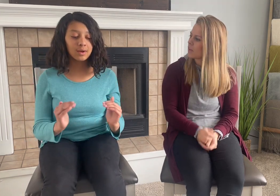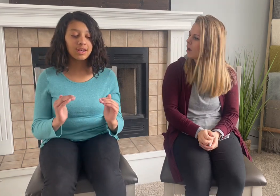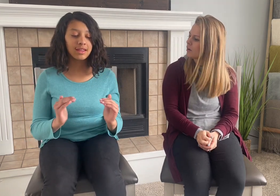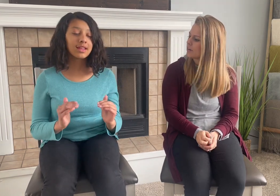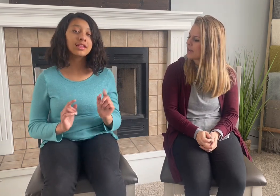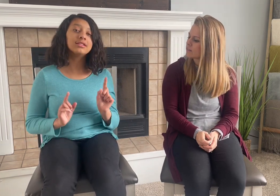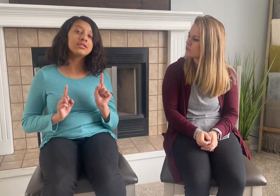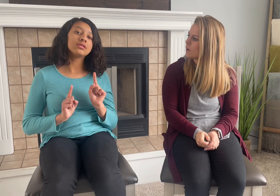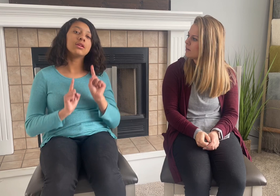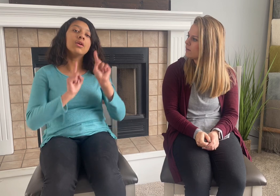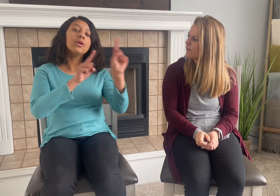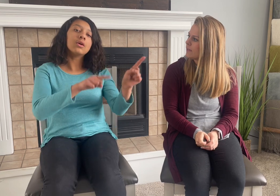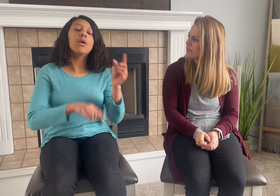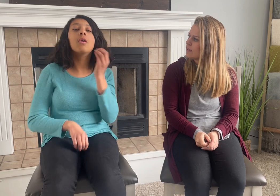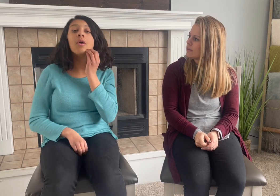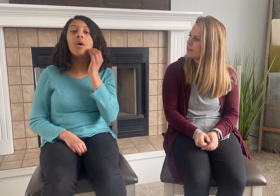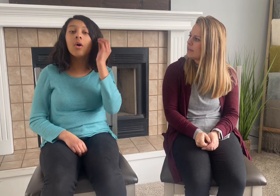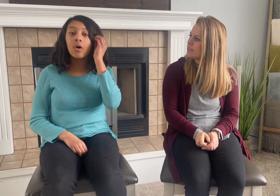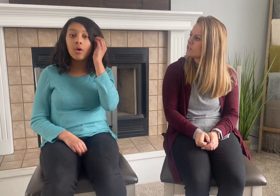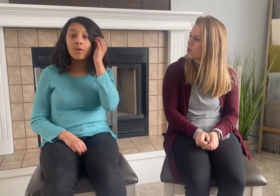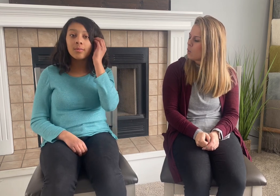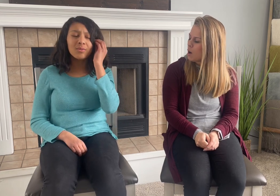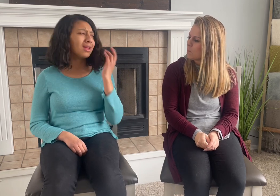Our next one is go home.